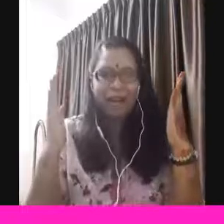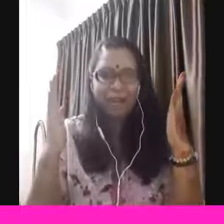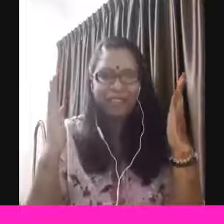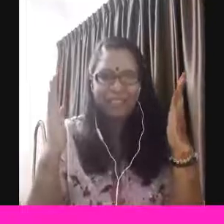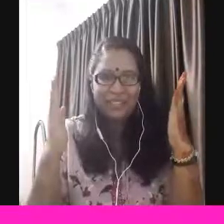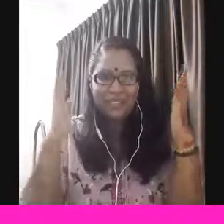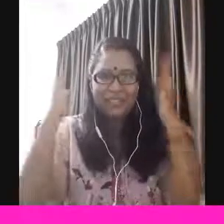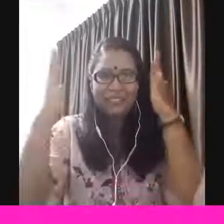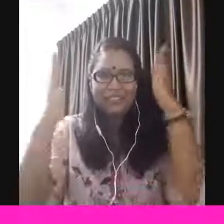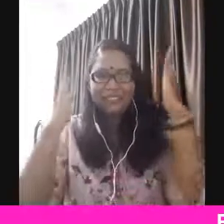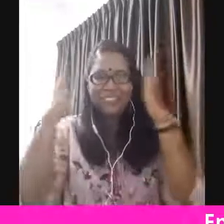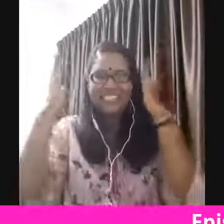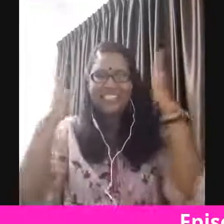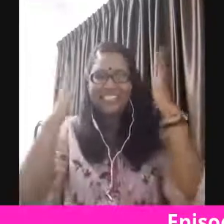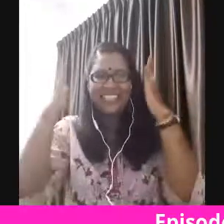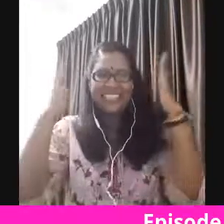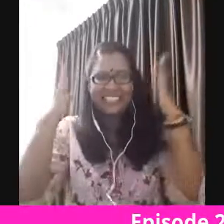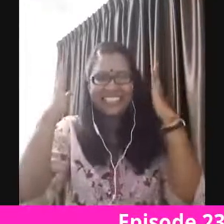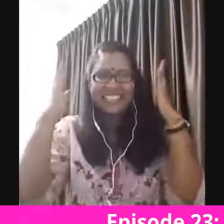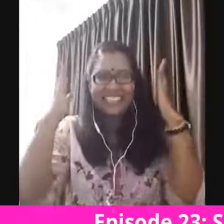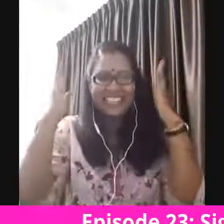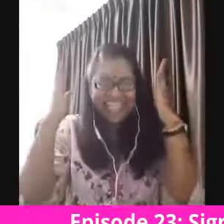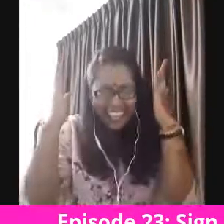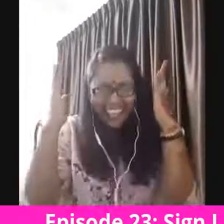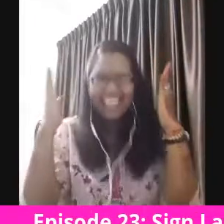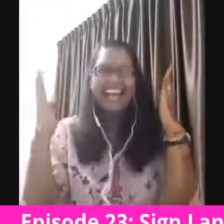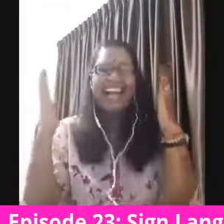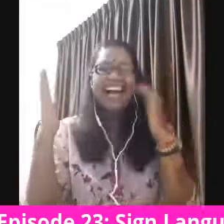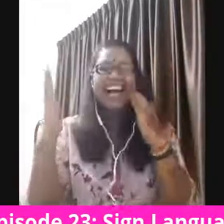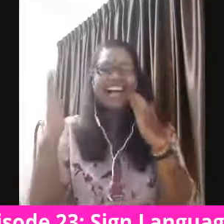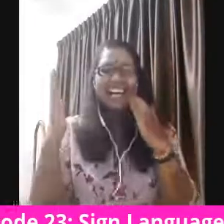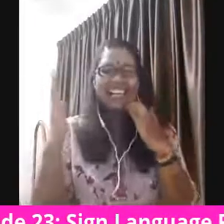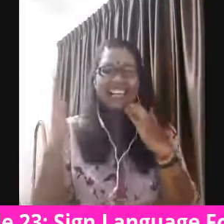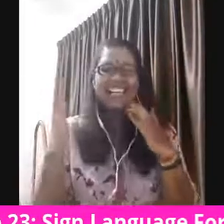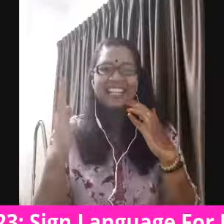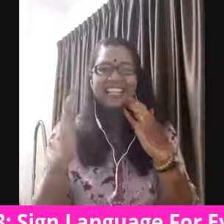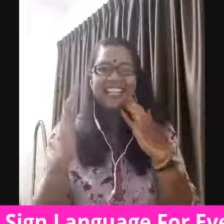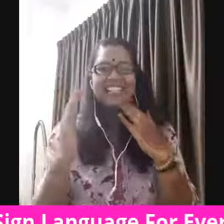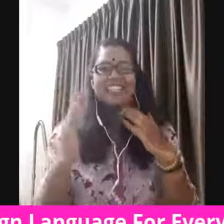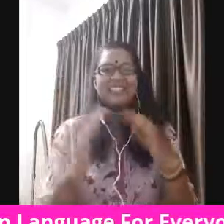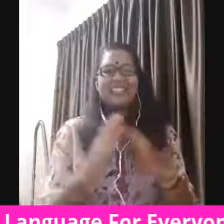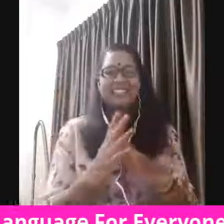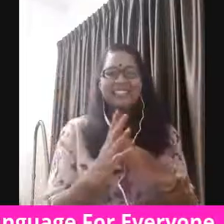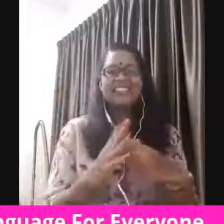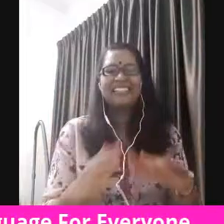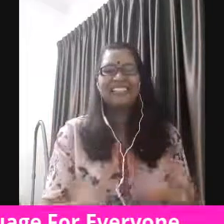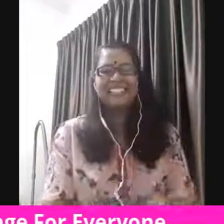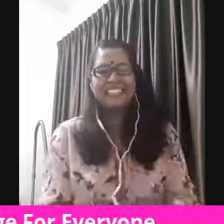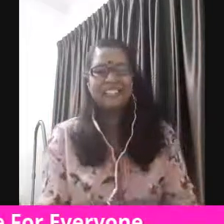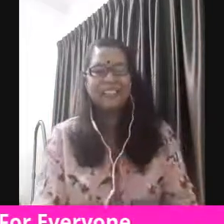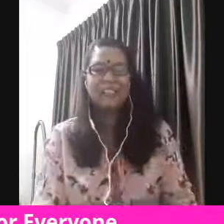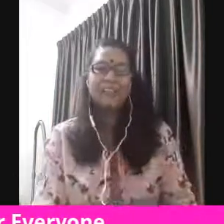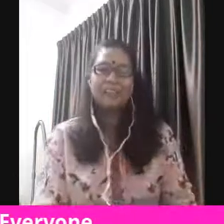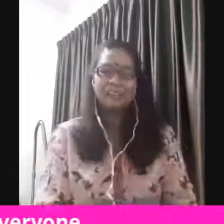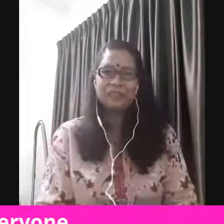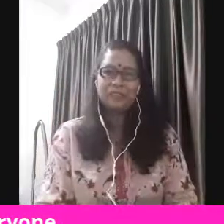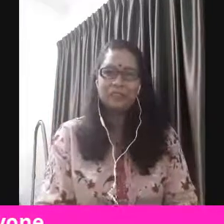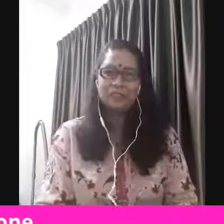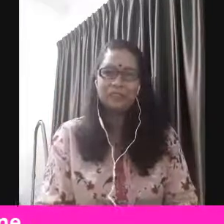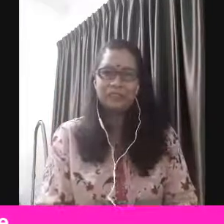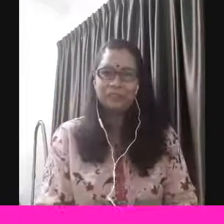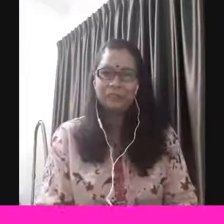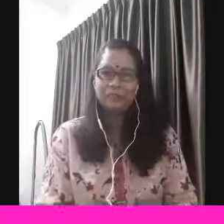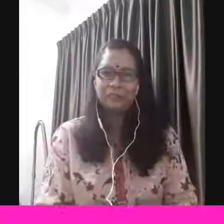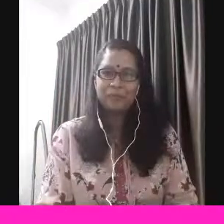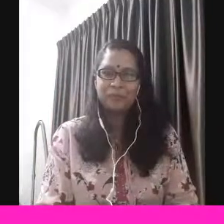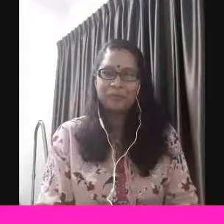It's like I'm not very dancing. sure, but Malaysia is like this. Okay. Oh, okay. Okay, we're gonna take alternate. I